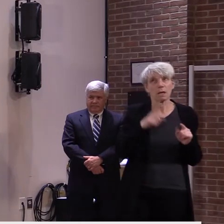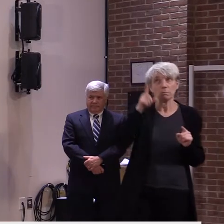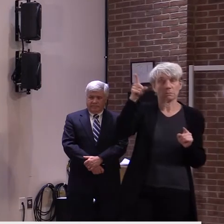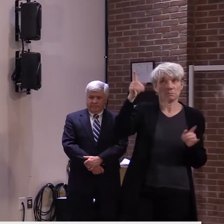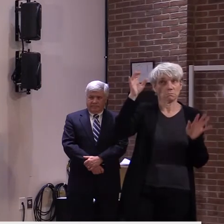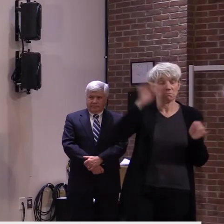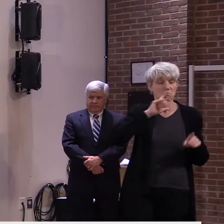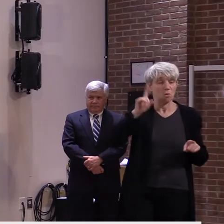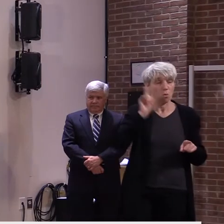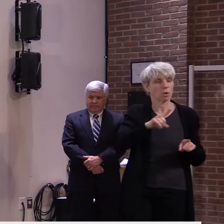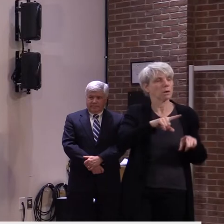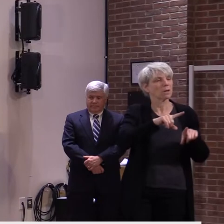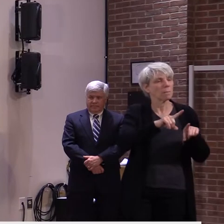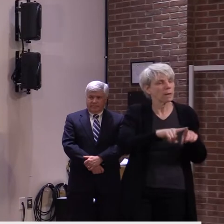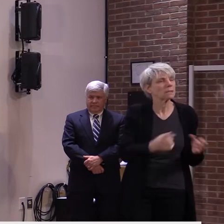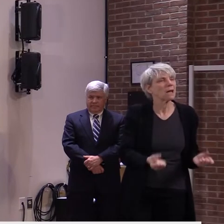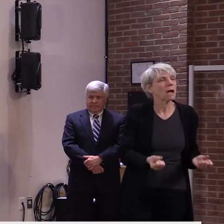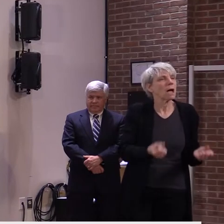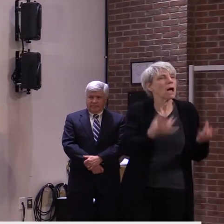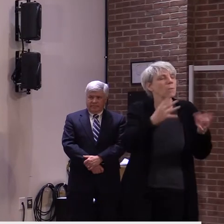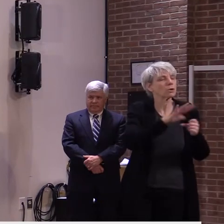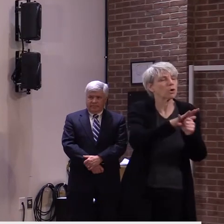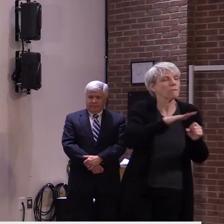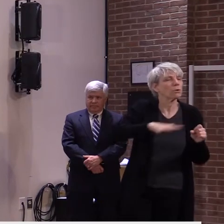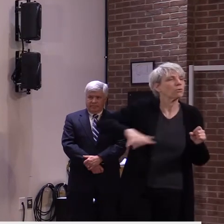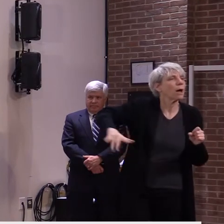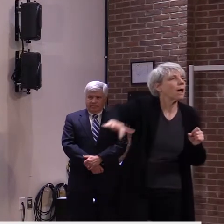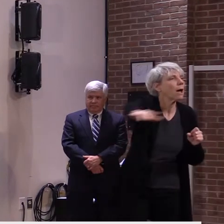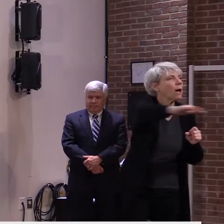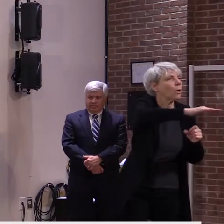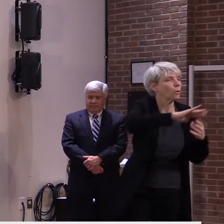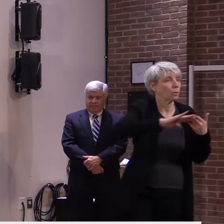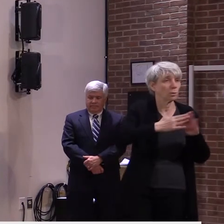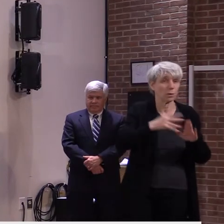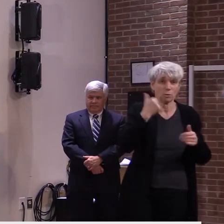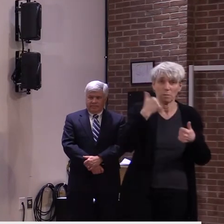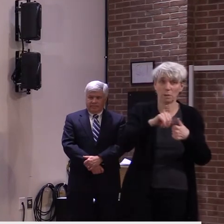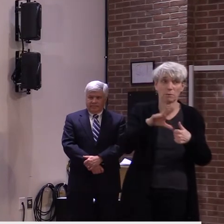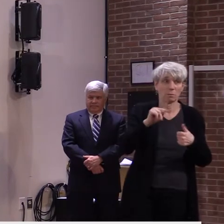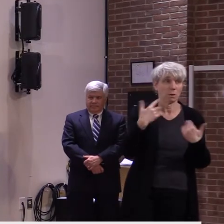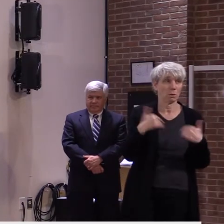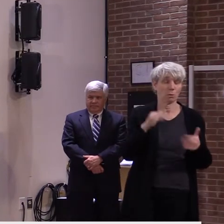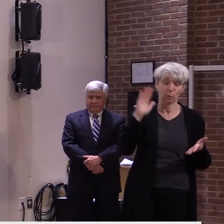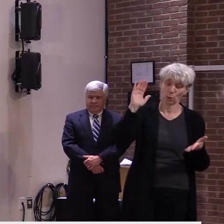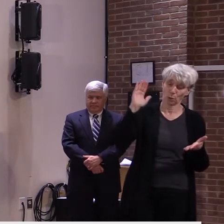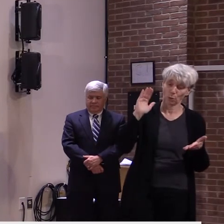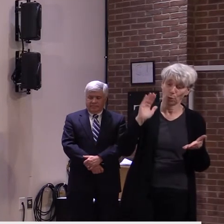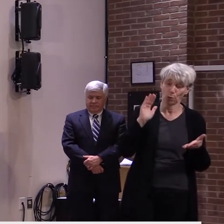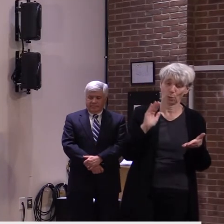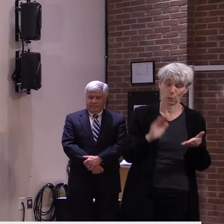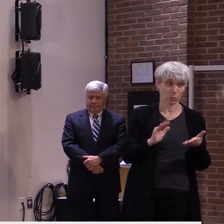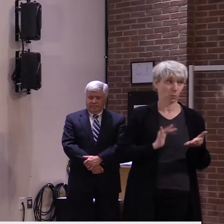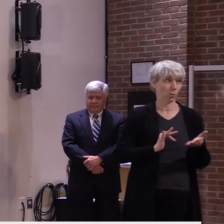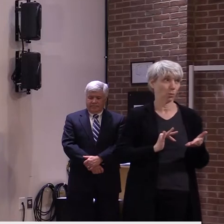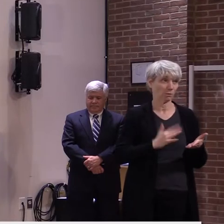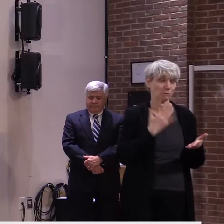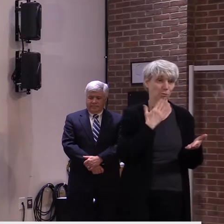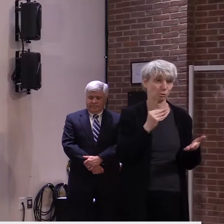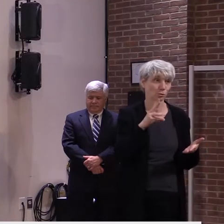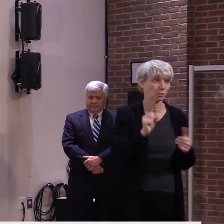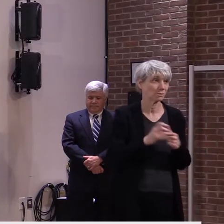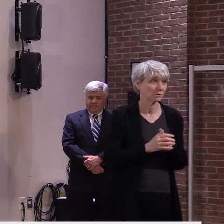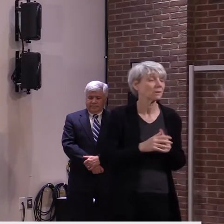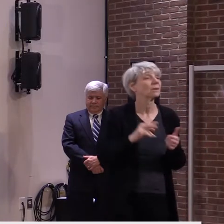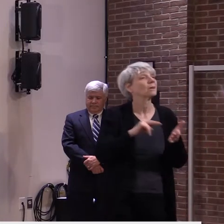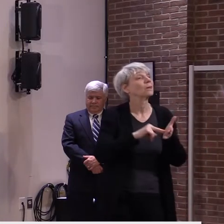in a specific area, and our case counts continue to go down. So when you look at the metrics, whether it